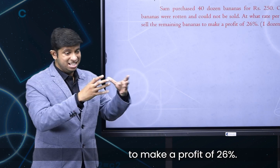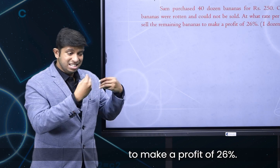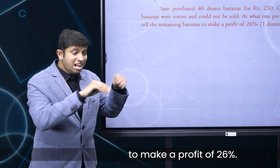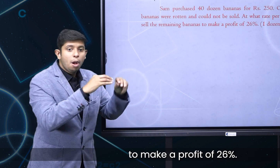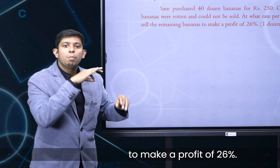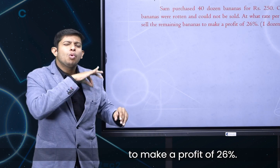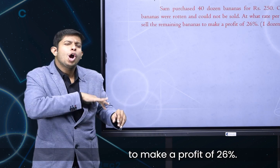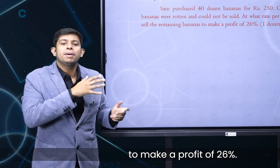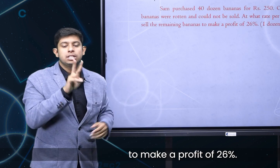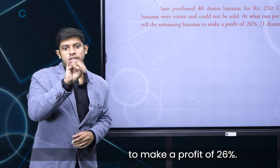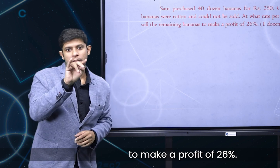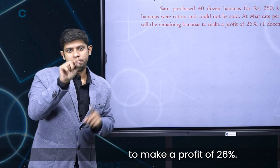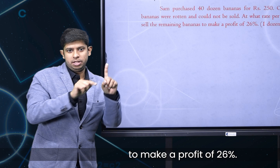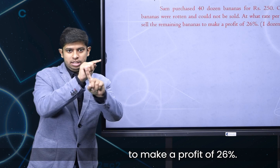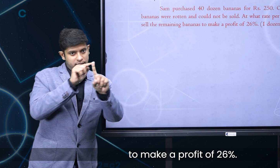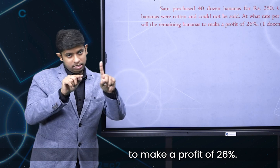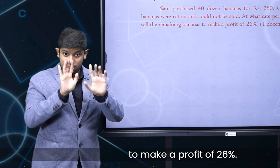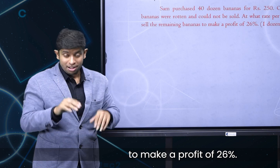to make a profit of 26%?